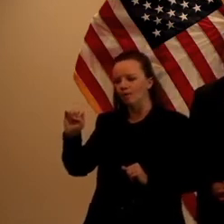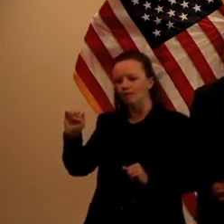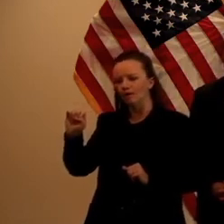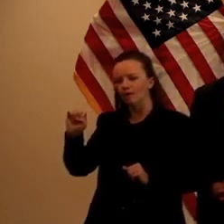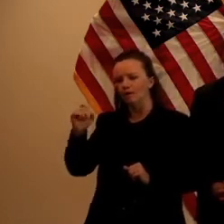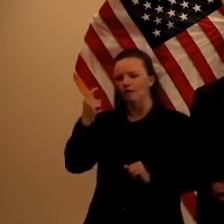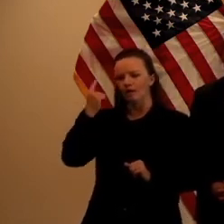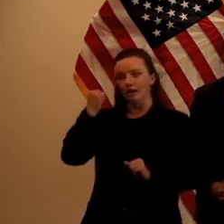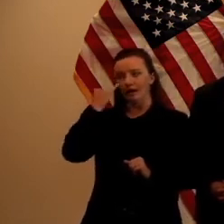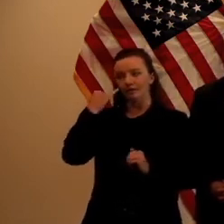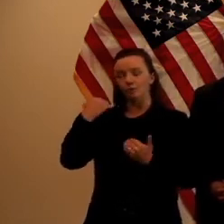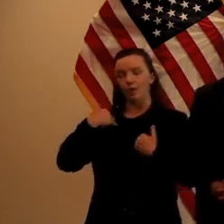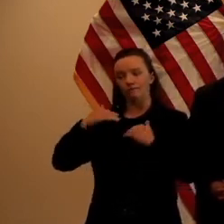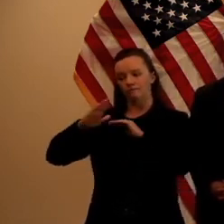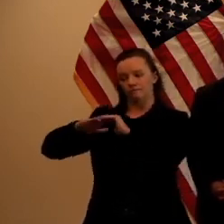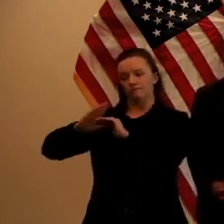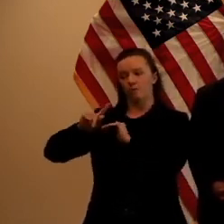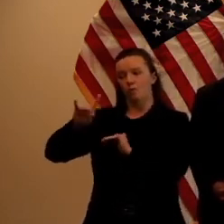of, if you have 100